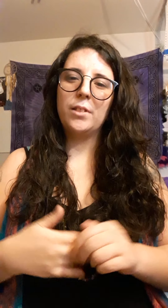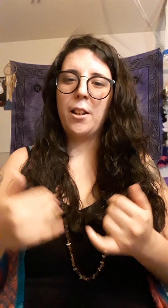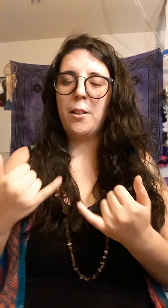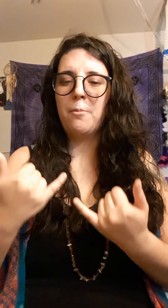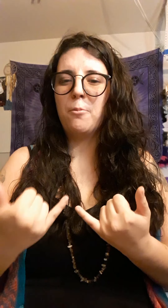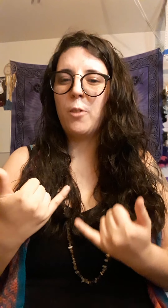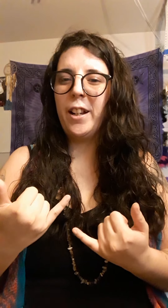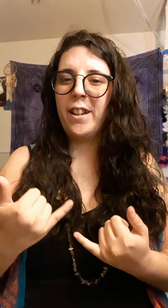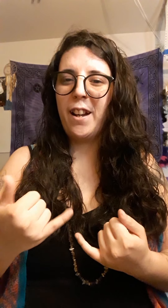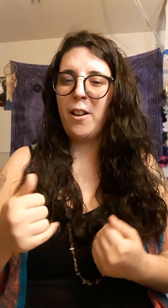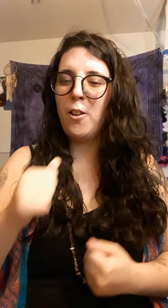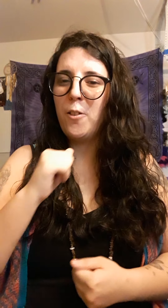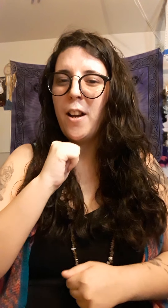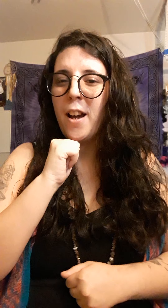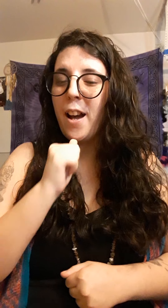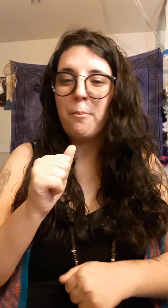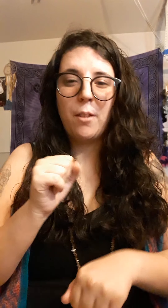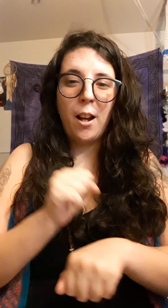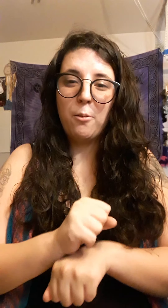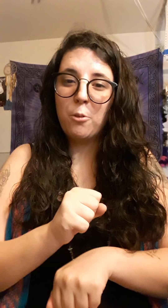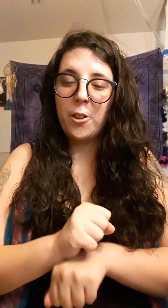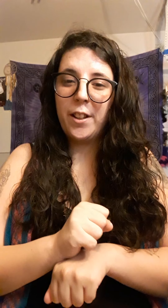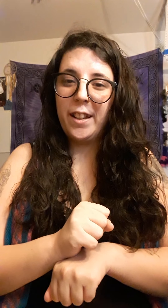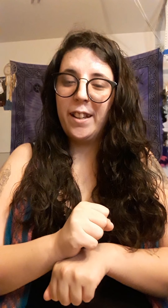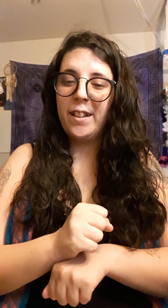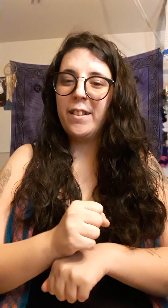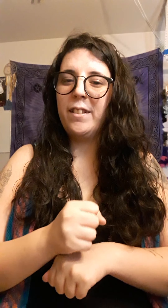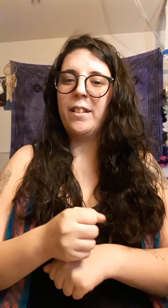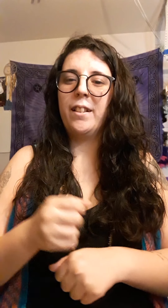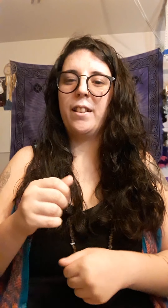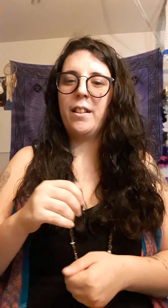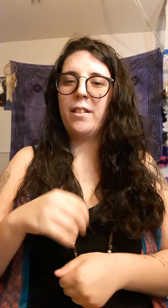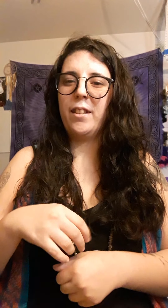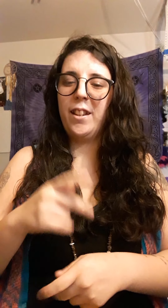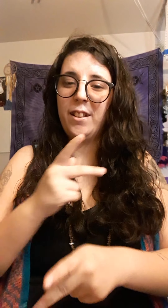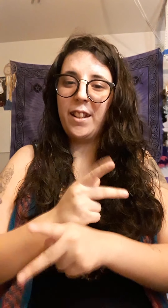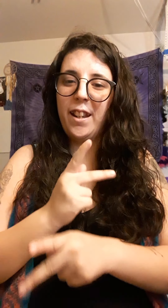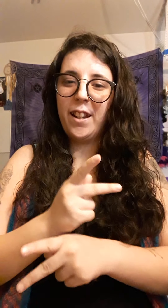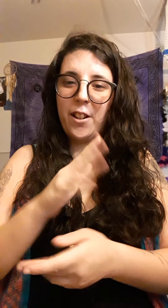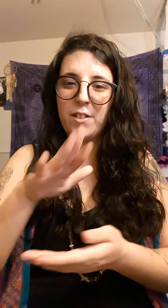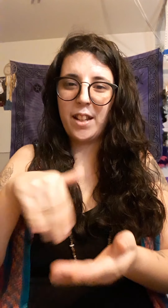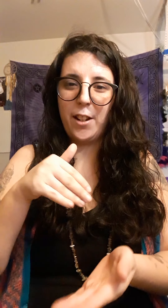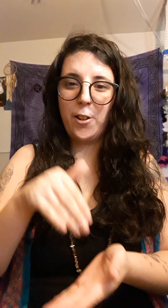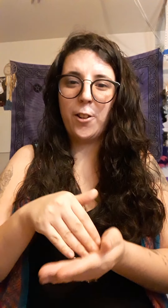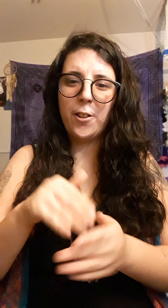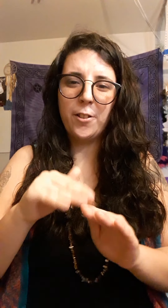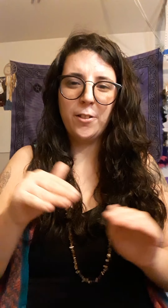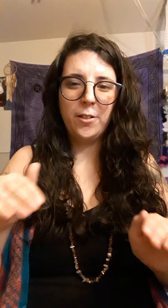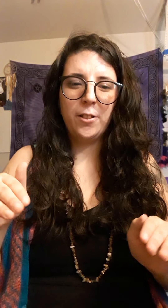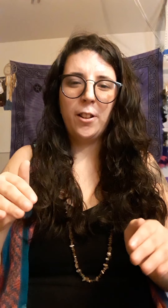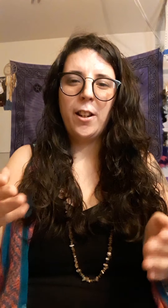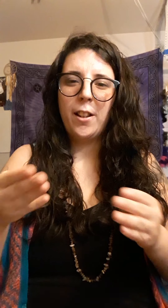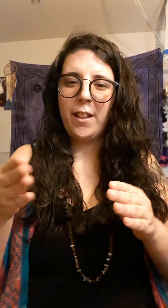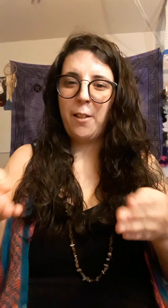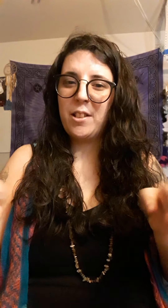Right now, I'm not working. The daycare center that I was